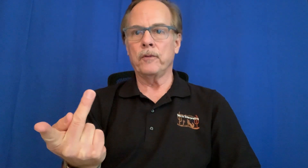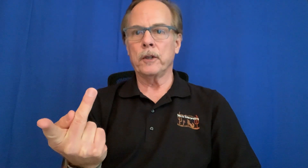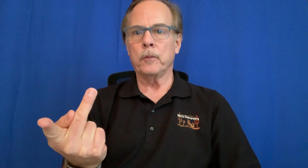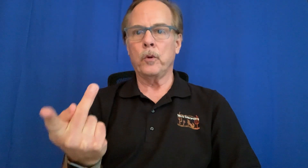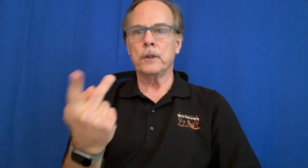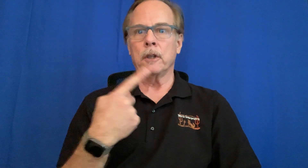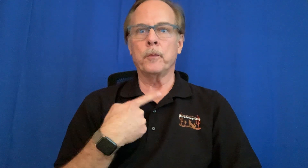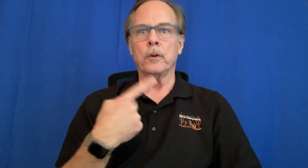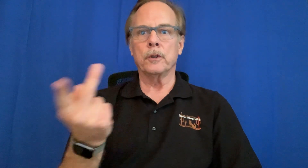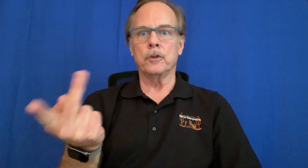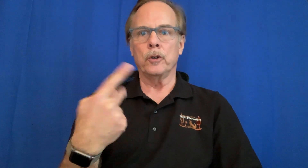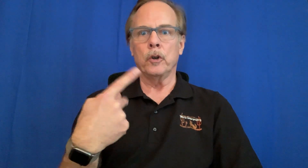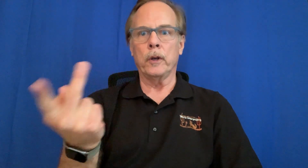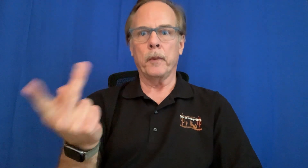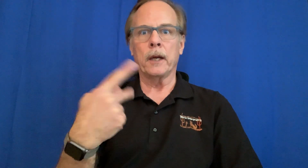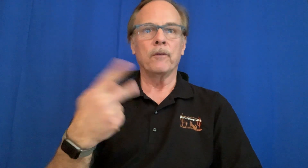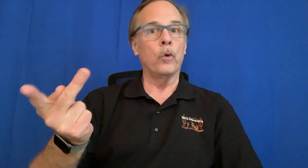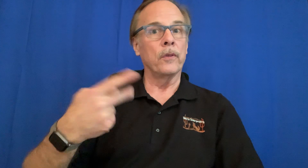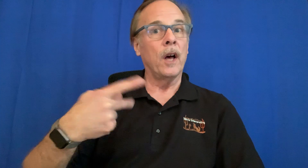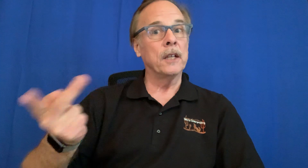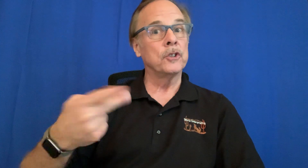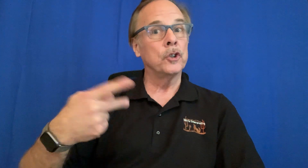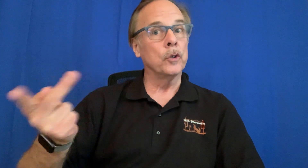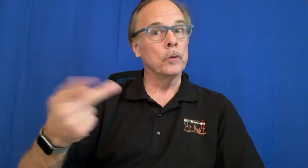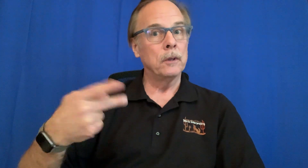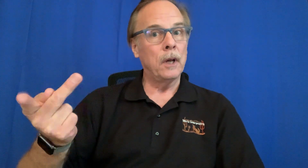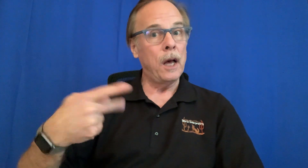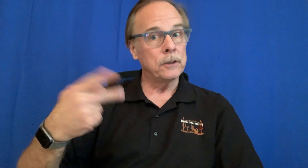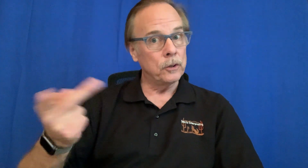finger points the other person. So you're going back and forth, us two, us two.